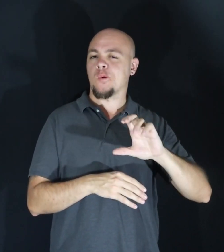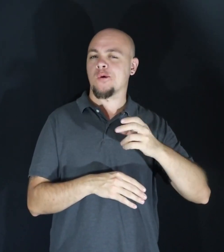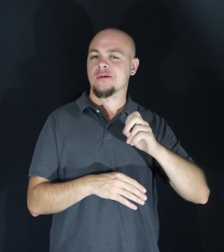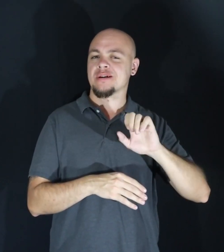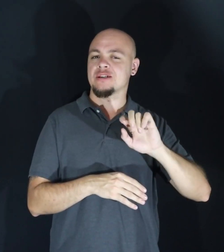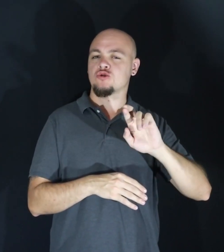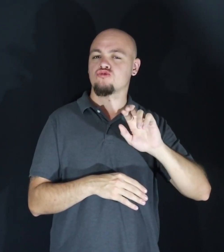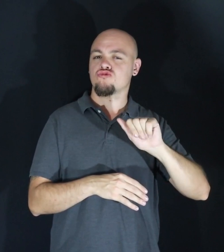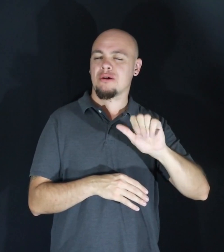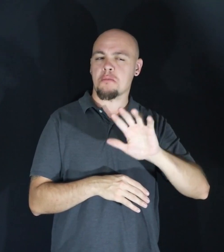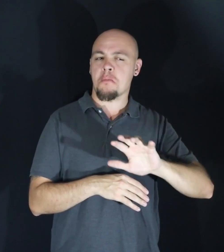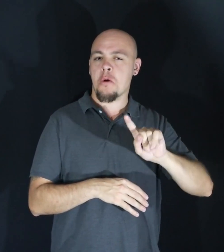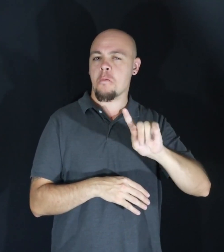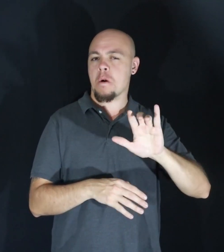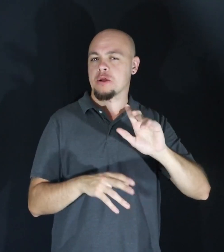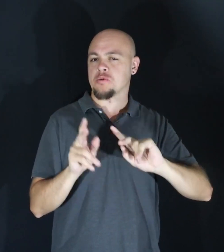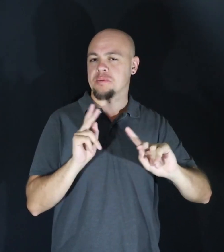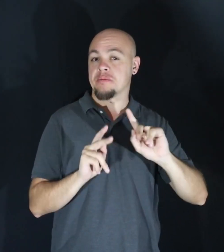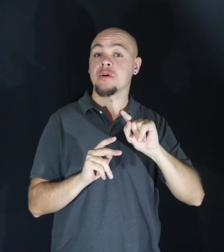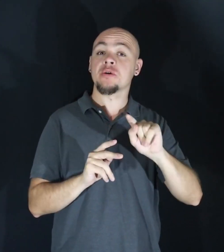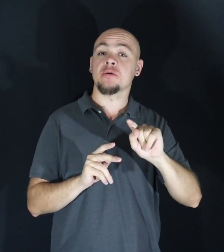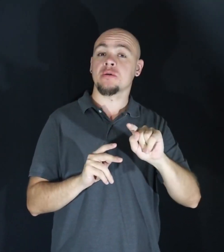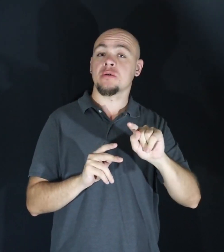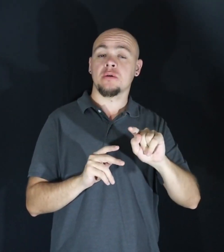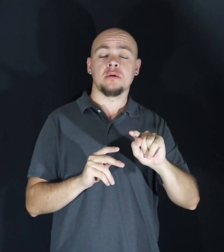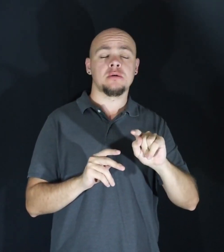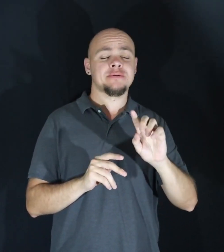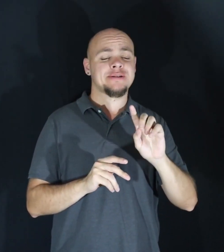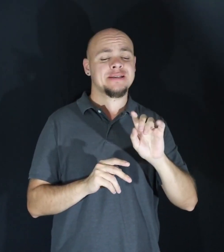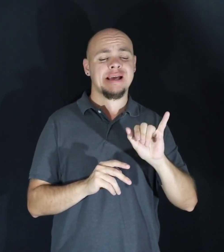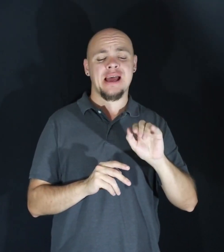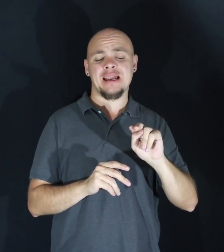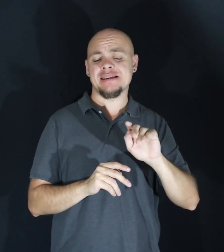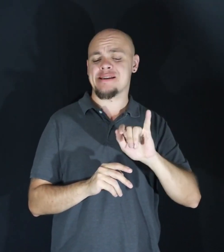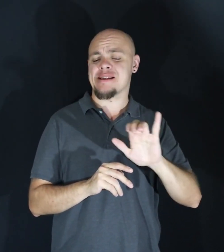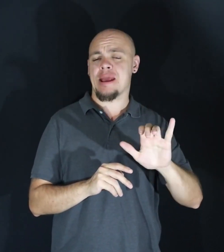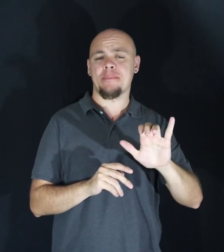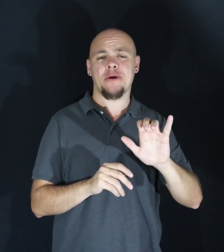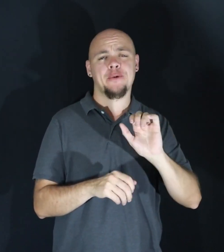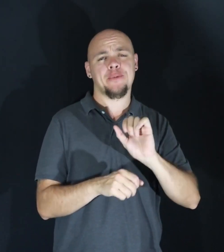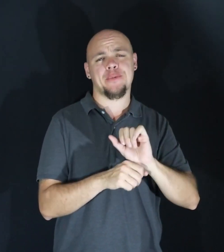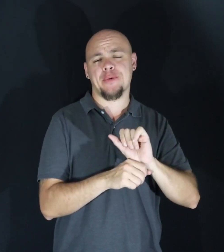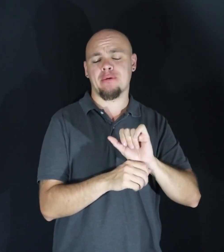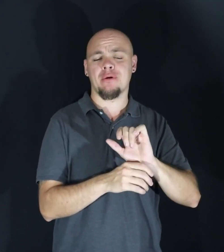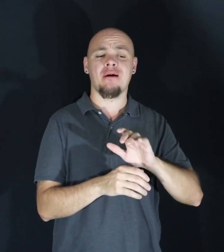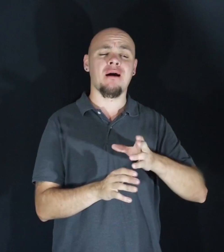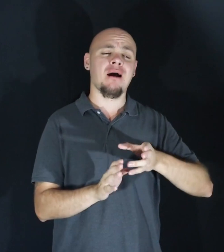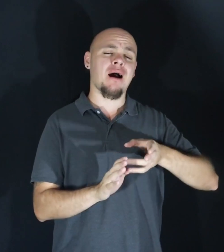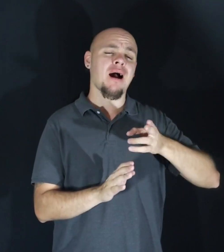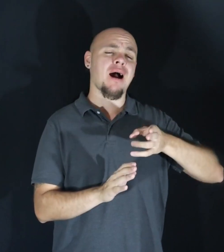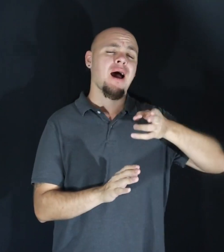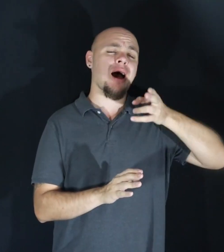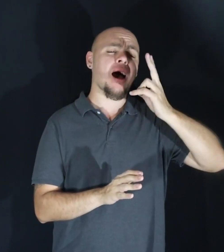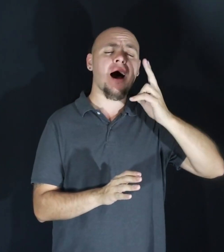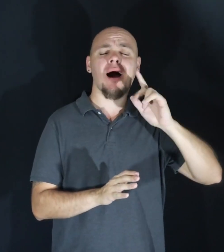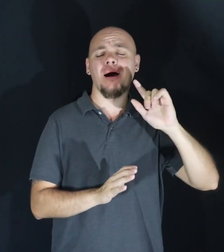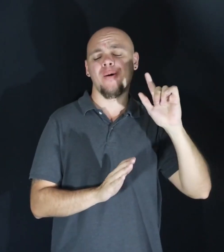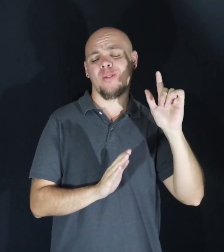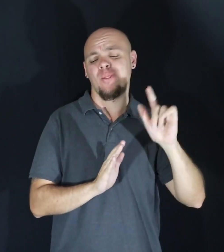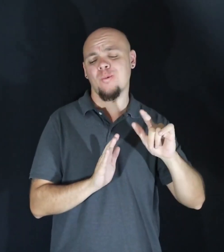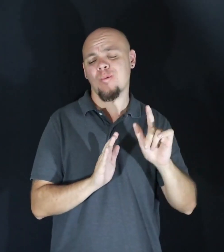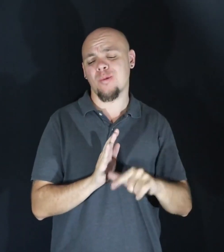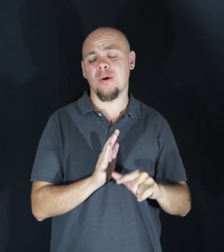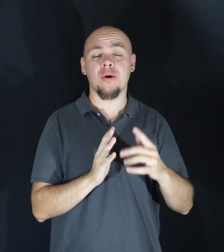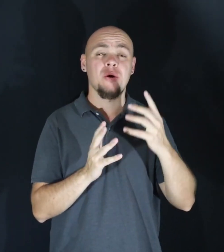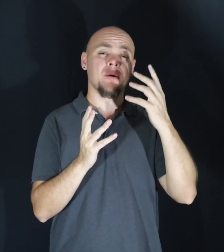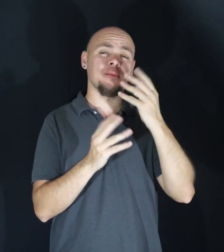100 people, and you're playing a very dynamic work. It's got everything. High highs, low lows,